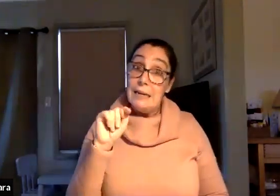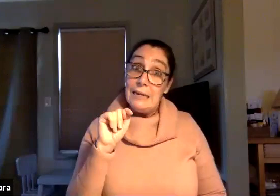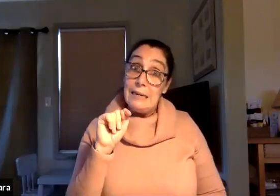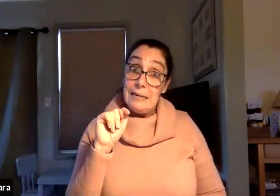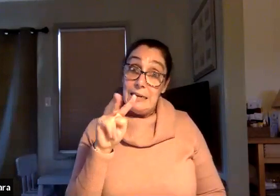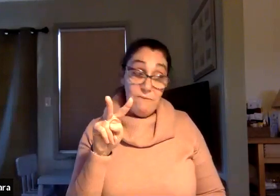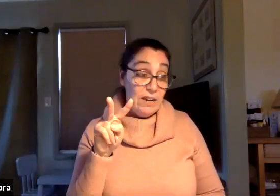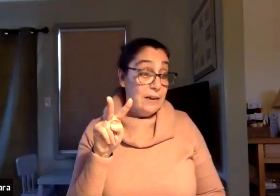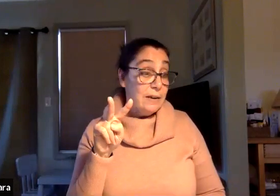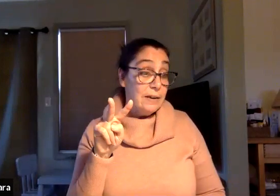TV,